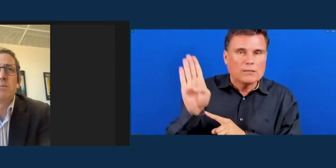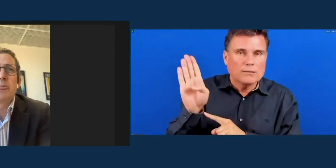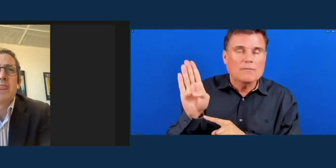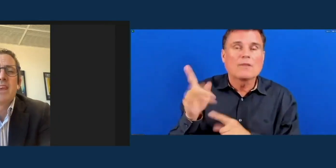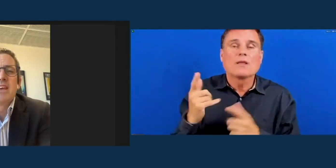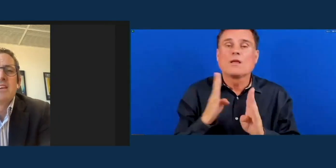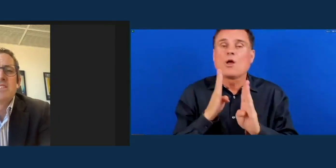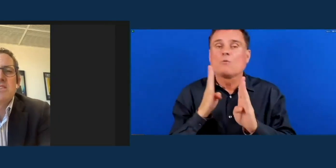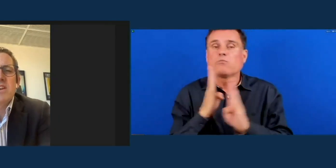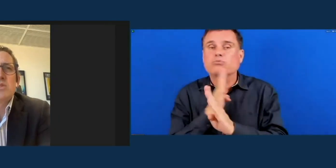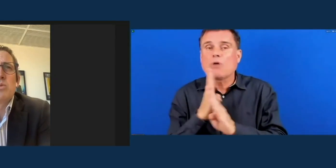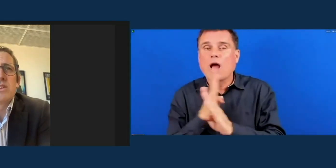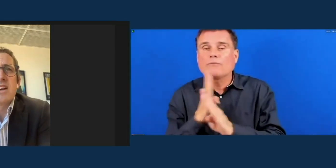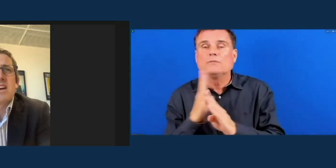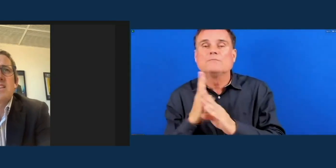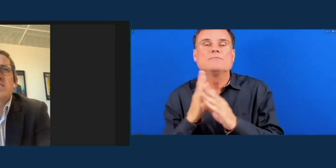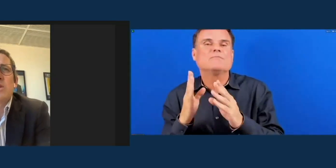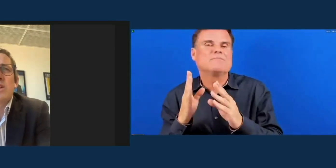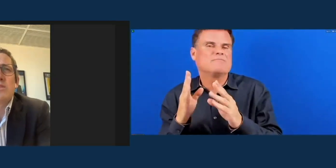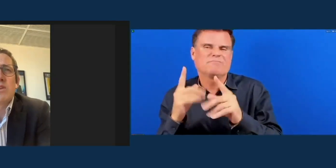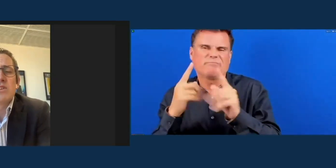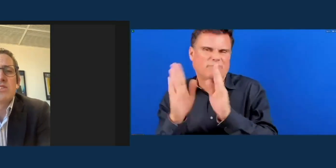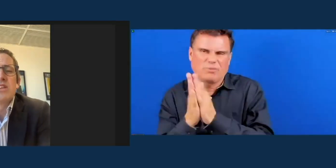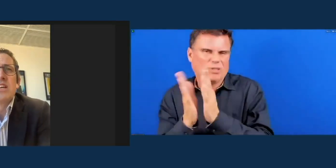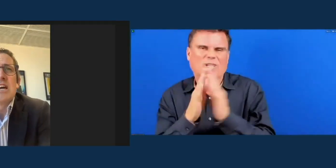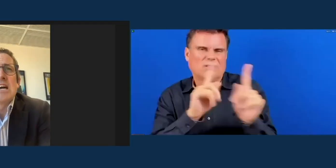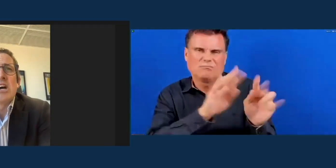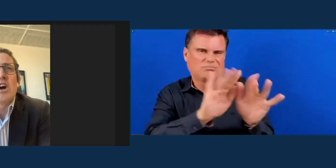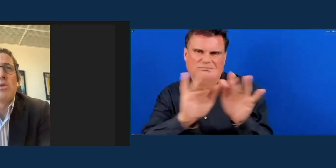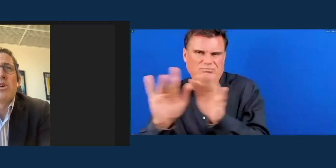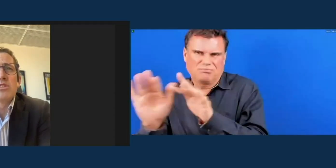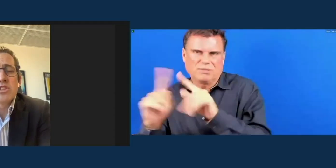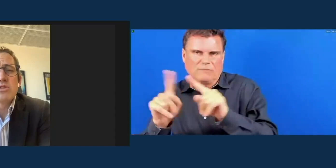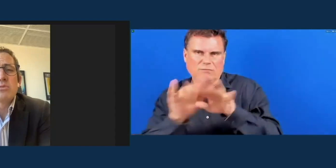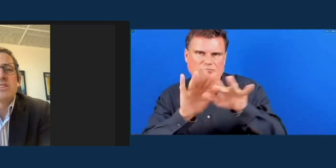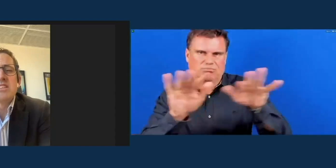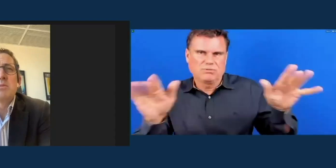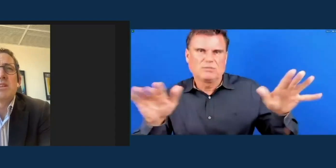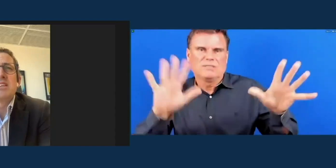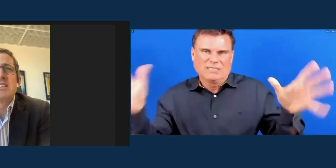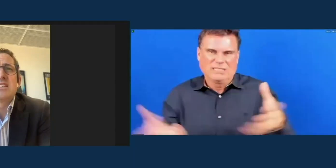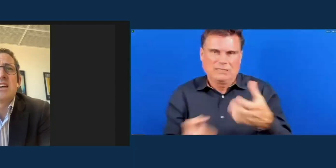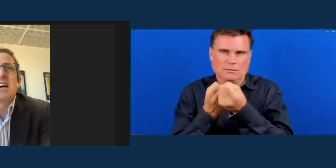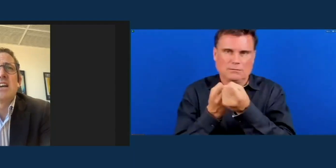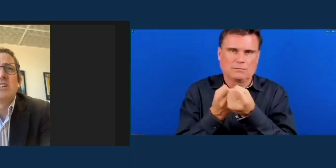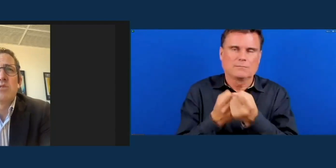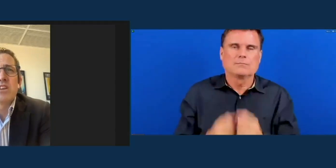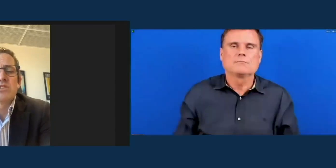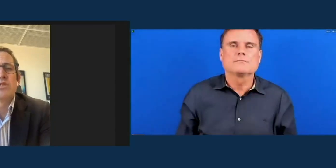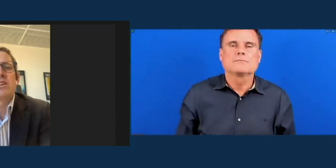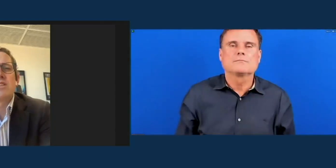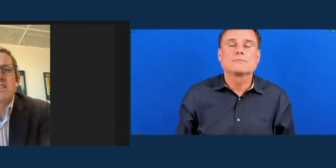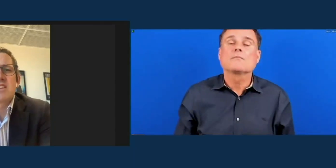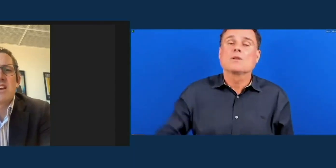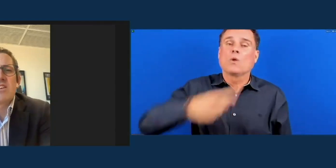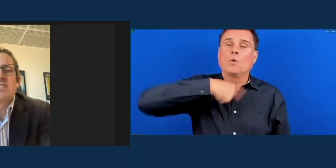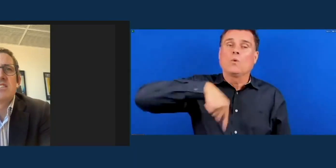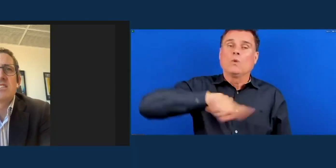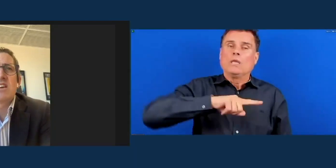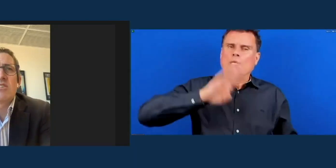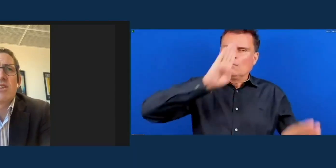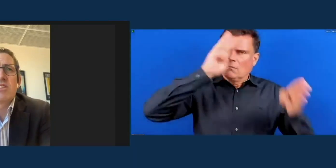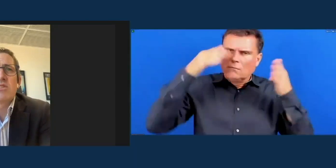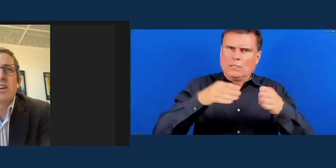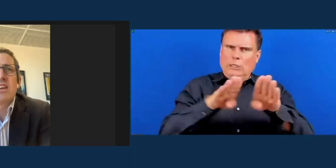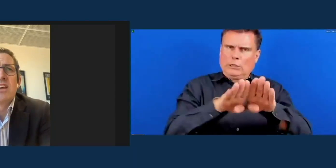few. DFAT has worked hard to include a focus on children with disabilities in round 2 that then is carried into